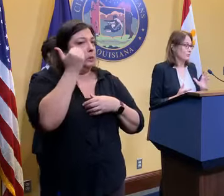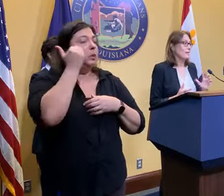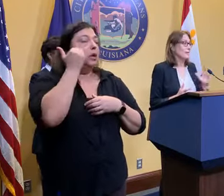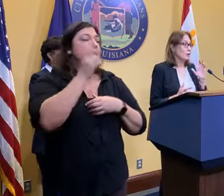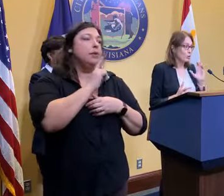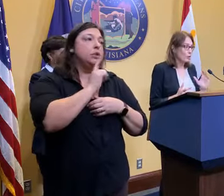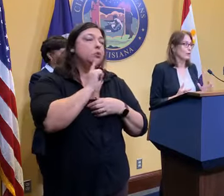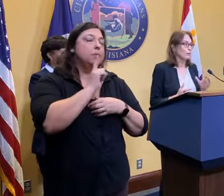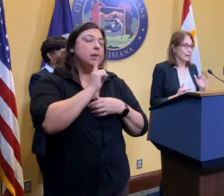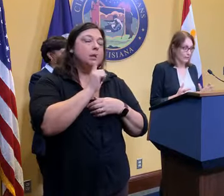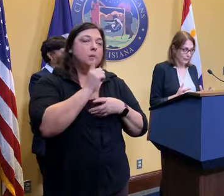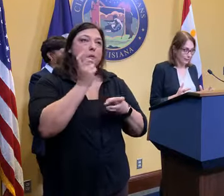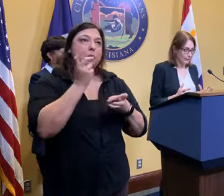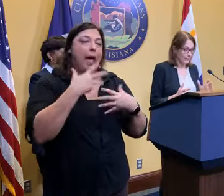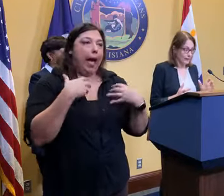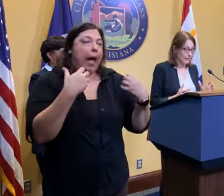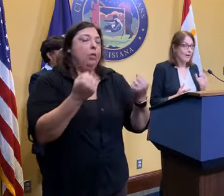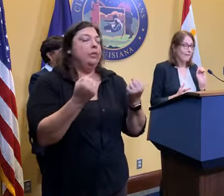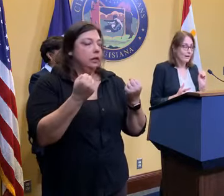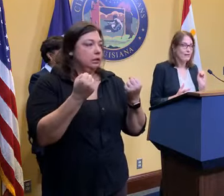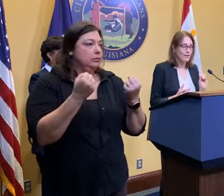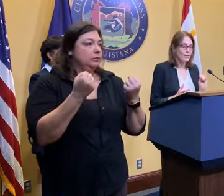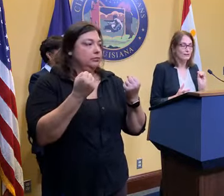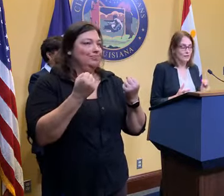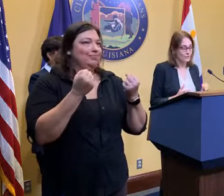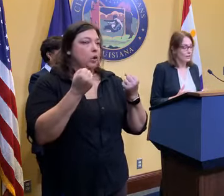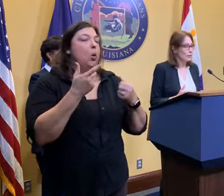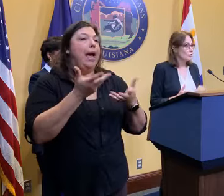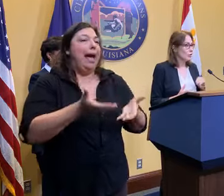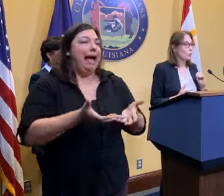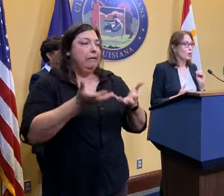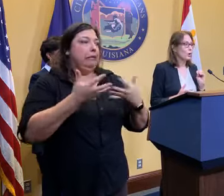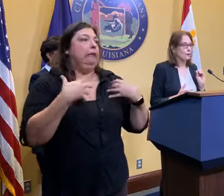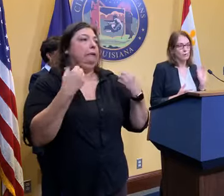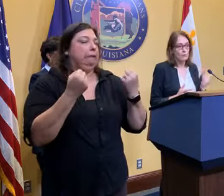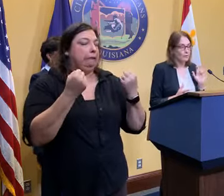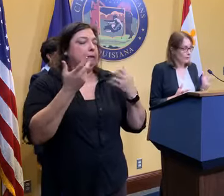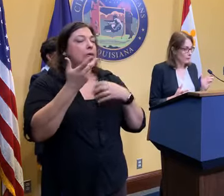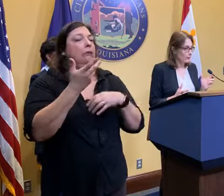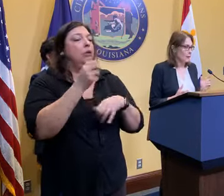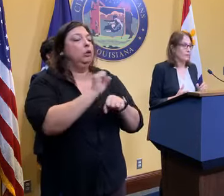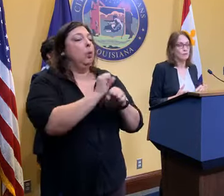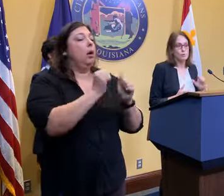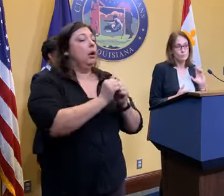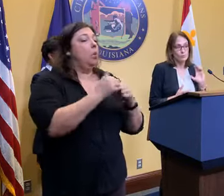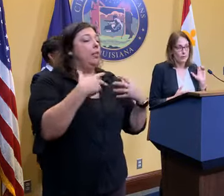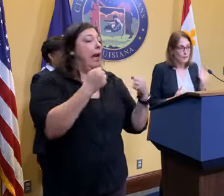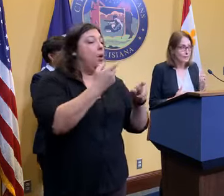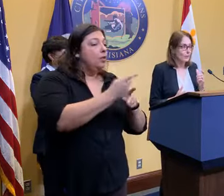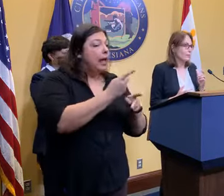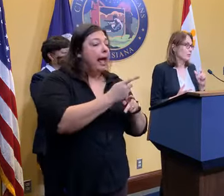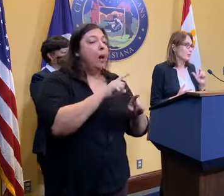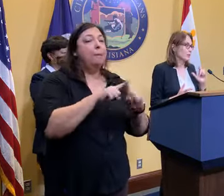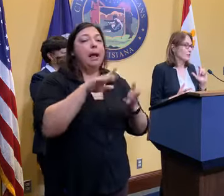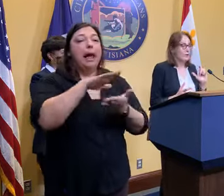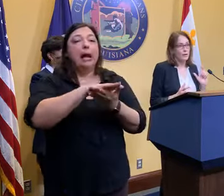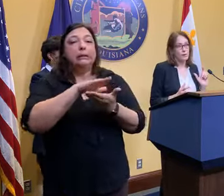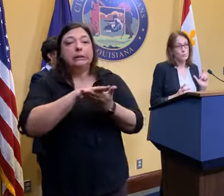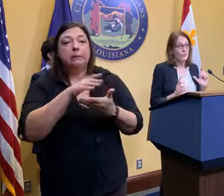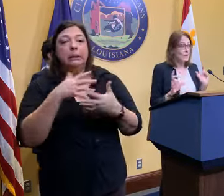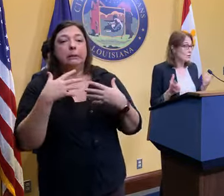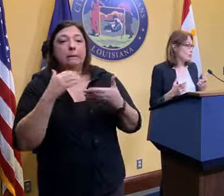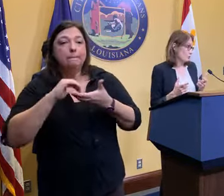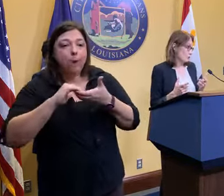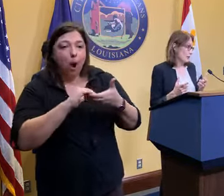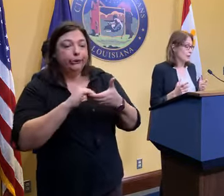is going to be an incredibly heavy lift. So working not only with our healthcare partners, but with our academic partners,